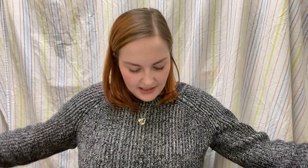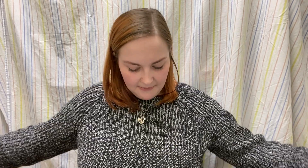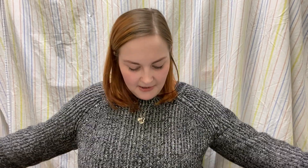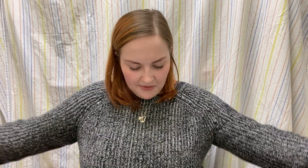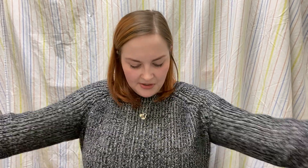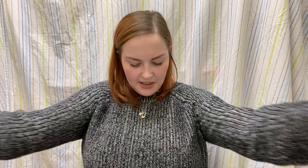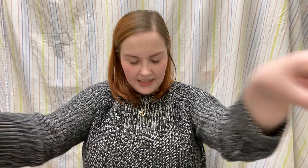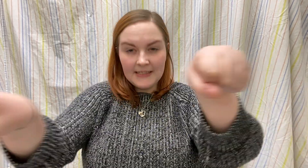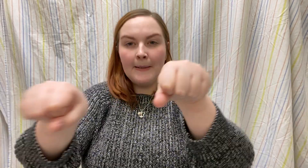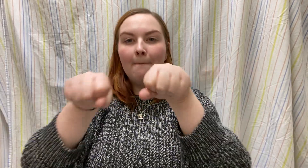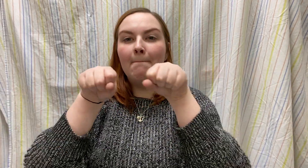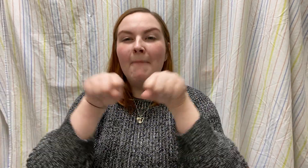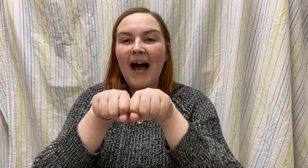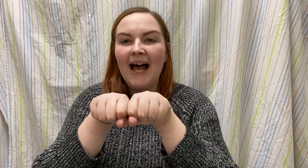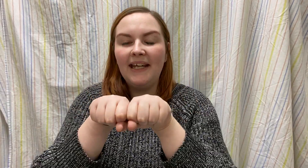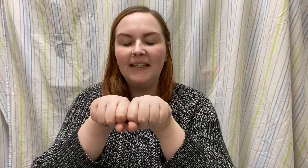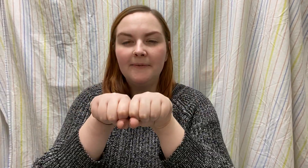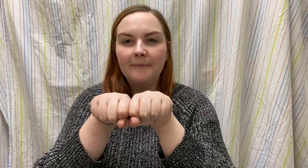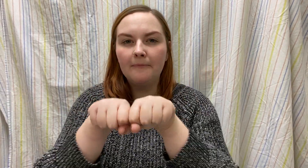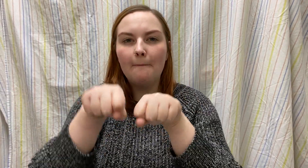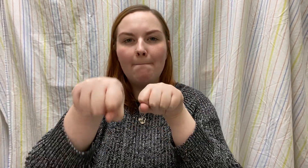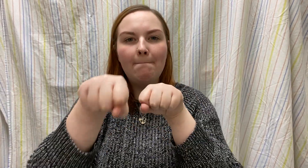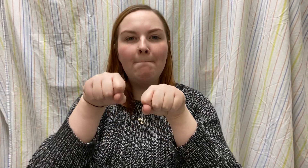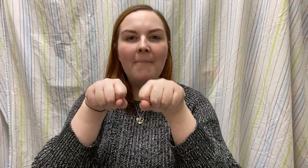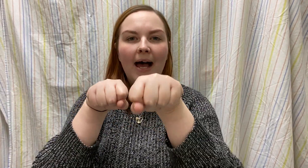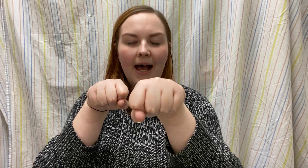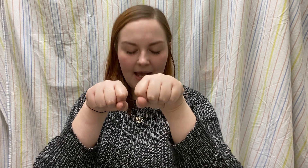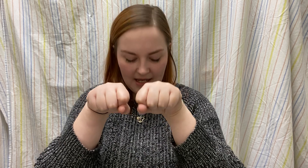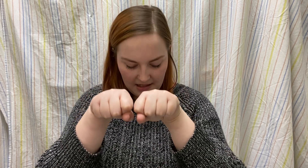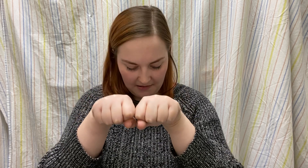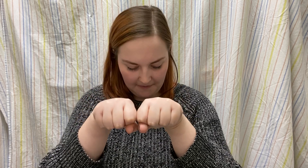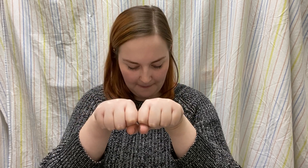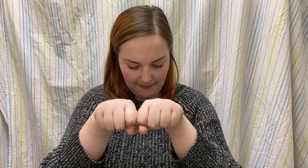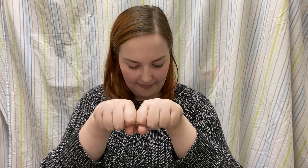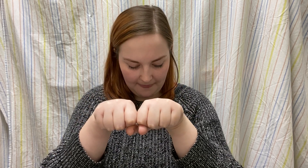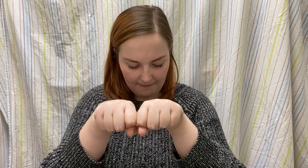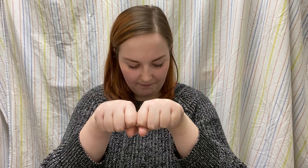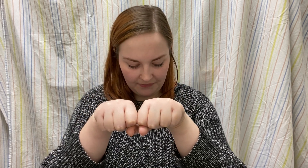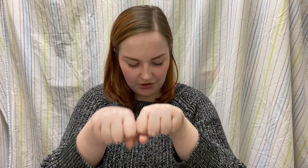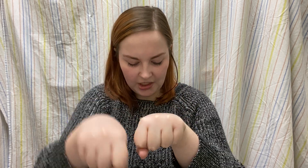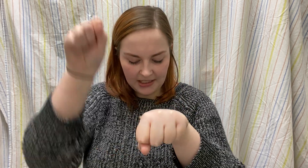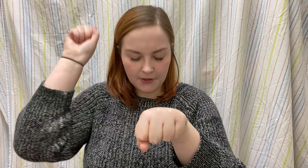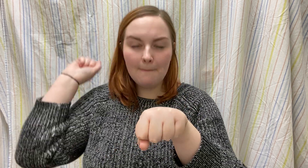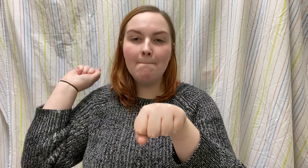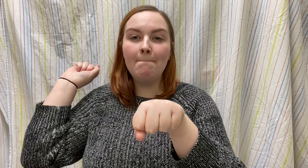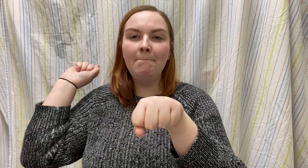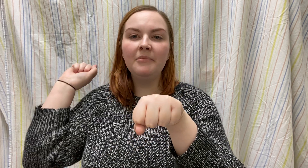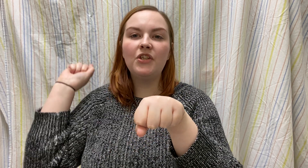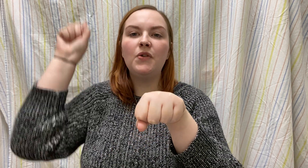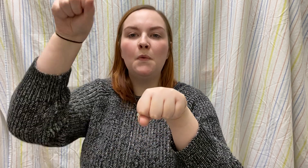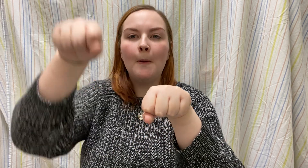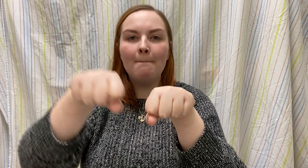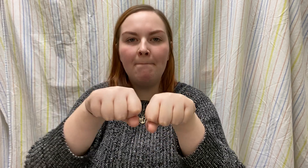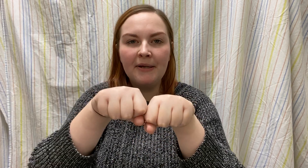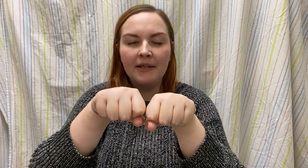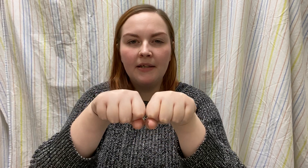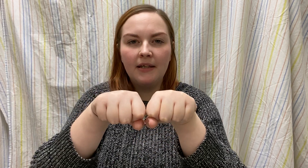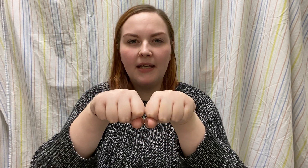My word is my. M-I. Change m to b, and